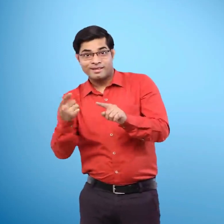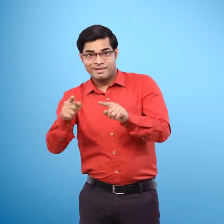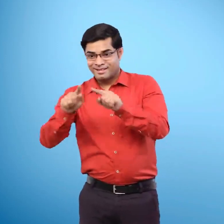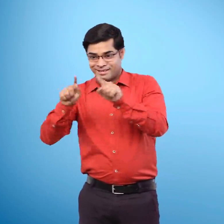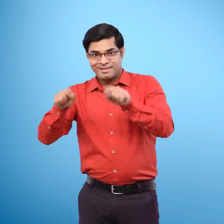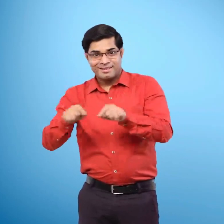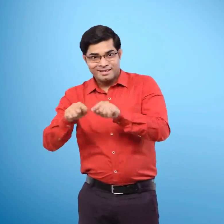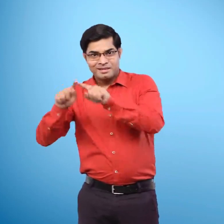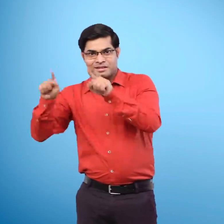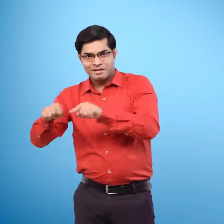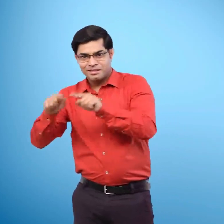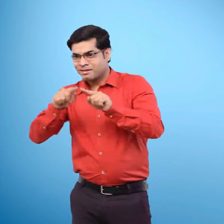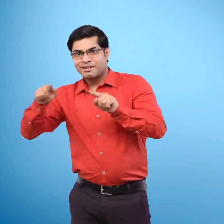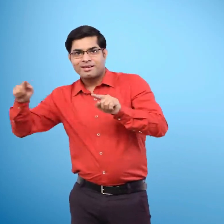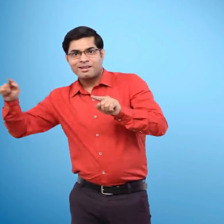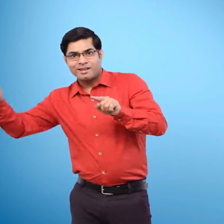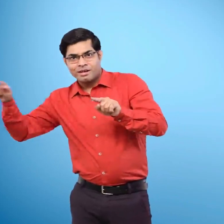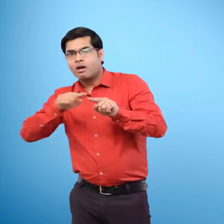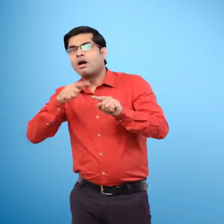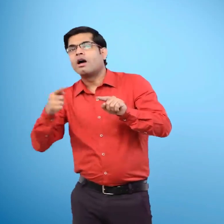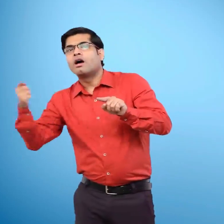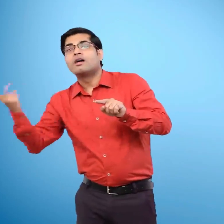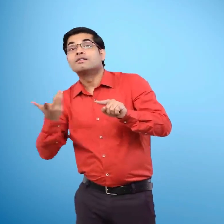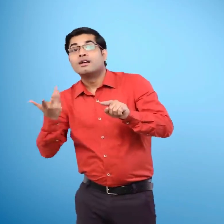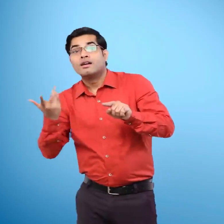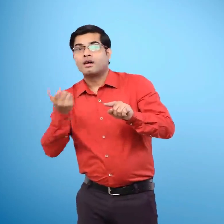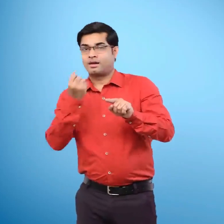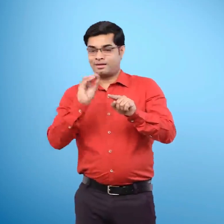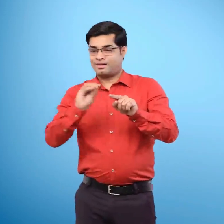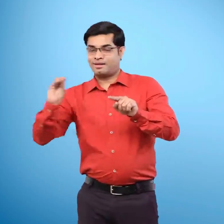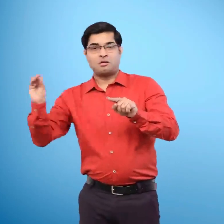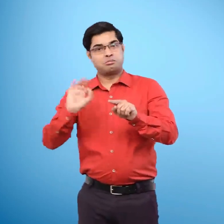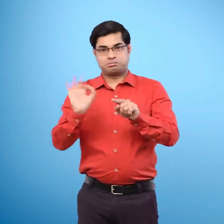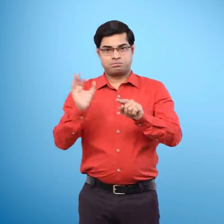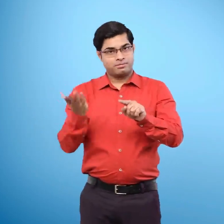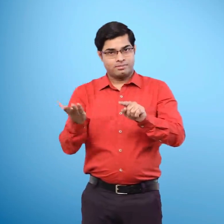4, 5, 6, 7 and 8 are blank.